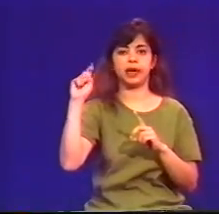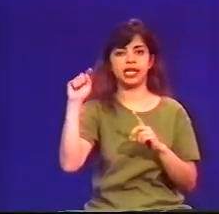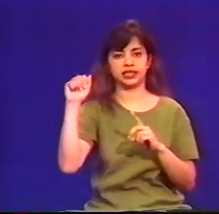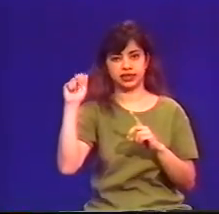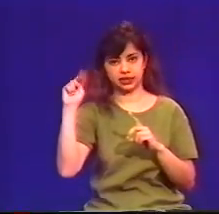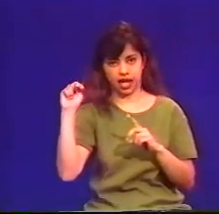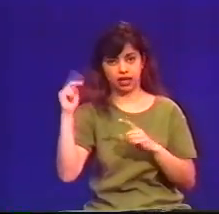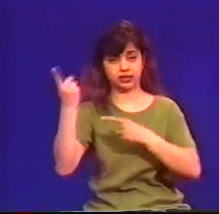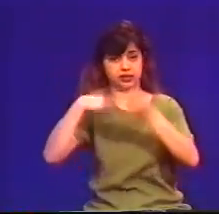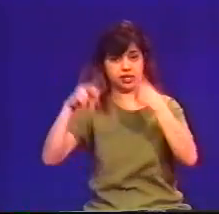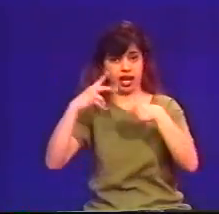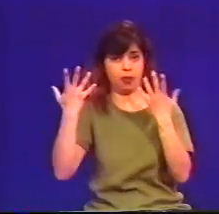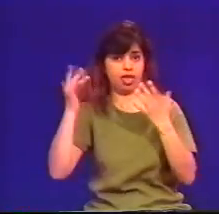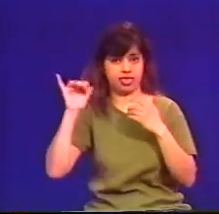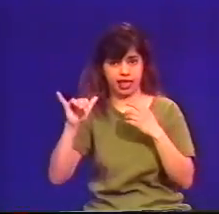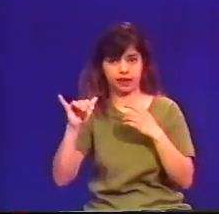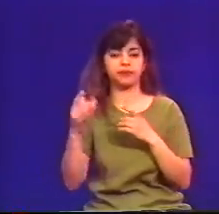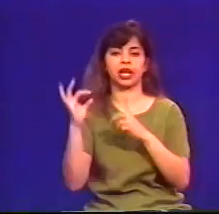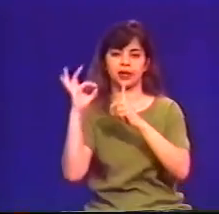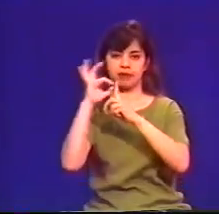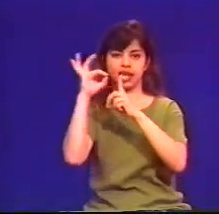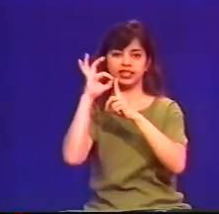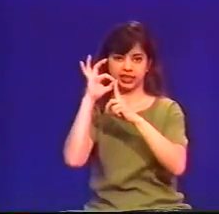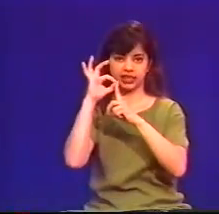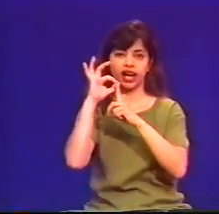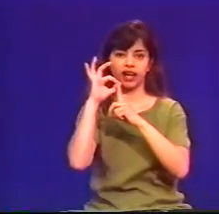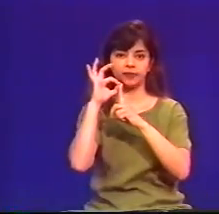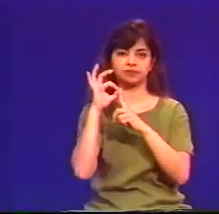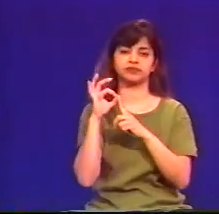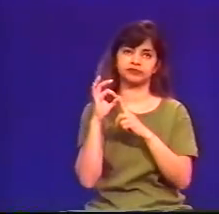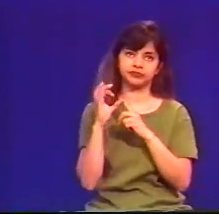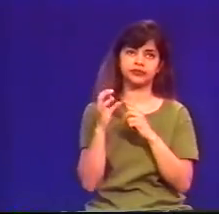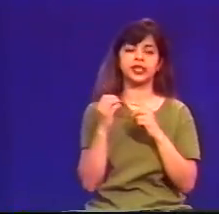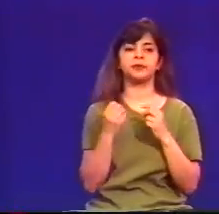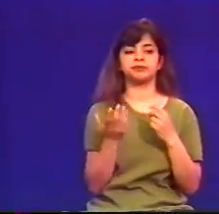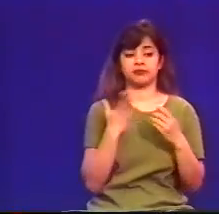I'm from Pakistan. The sign for Pakistan is like this.